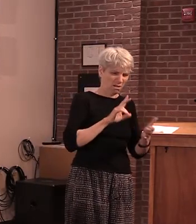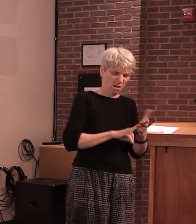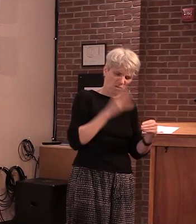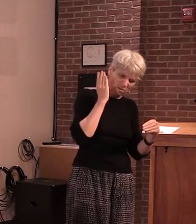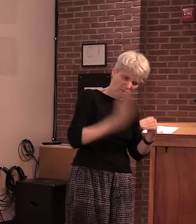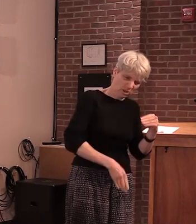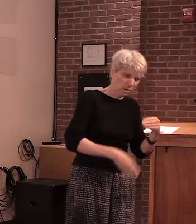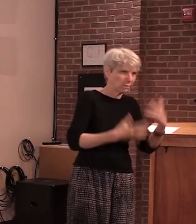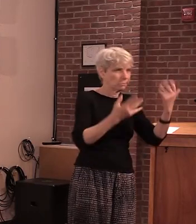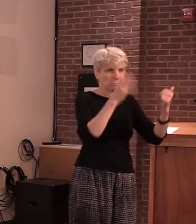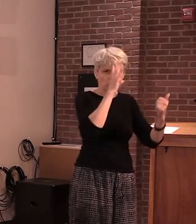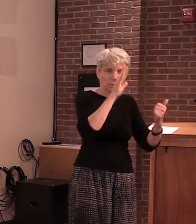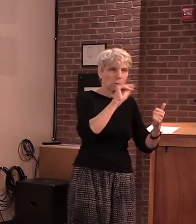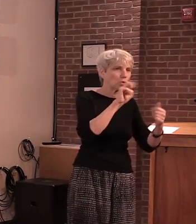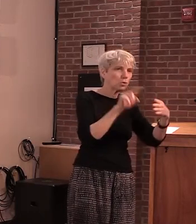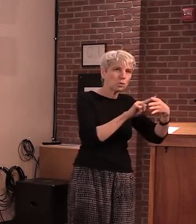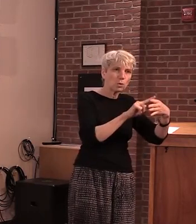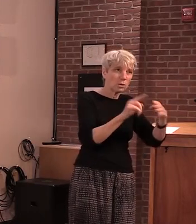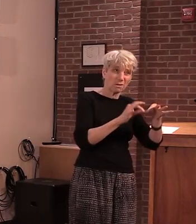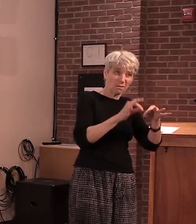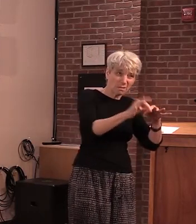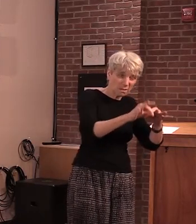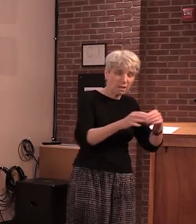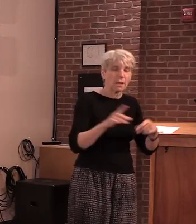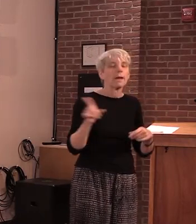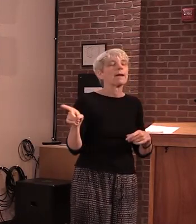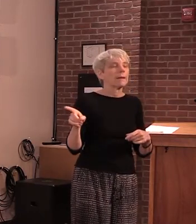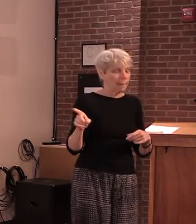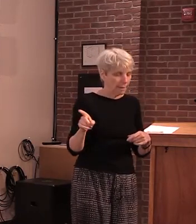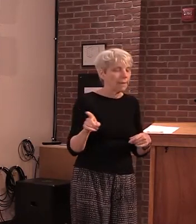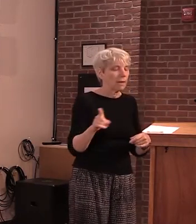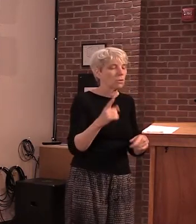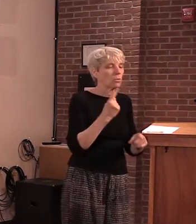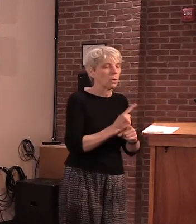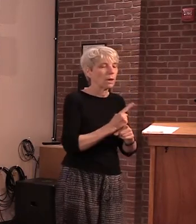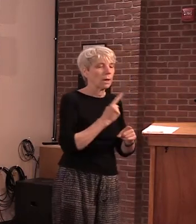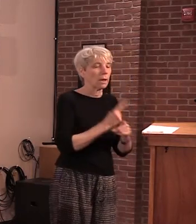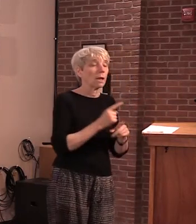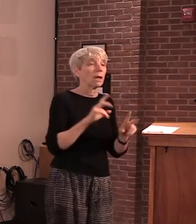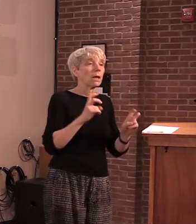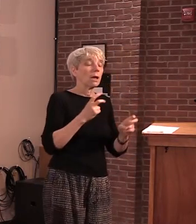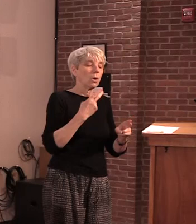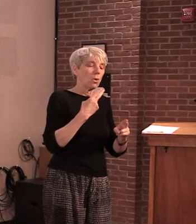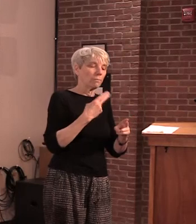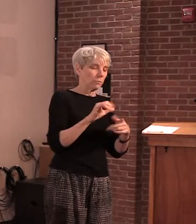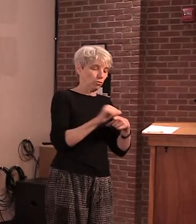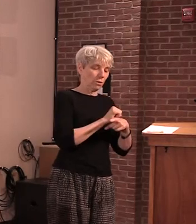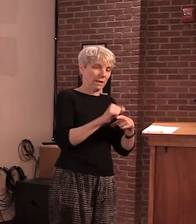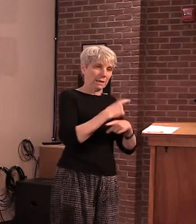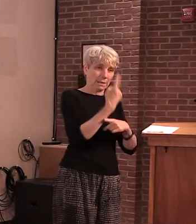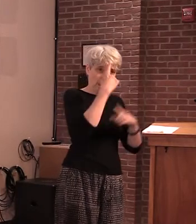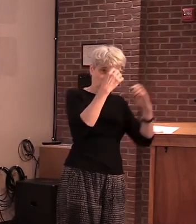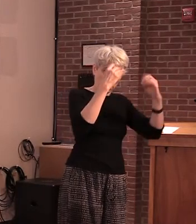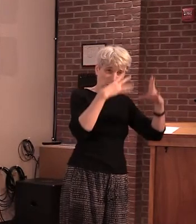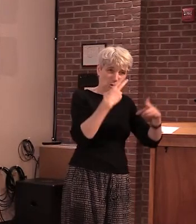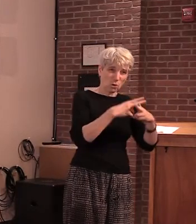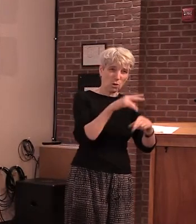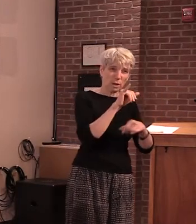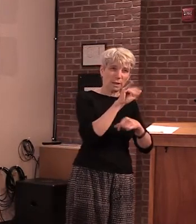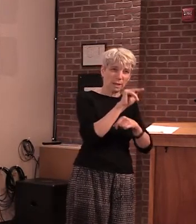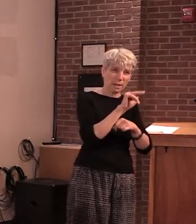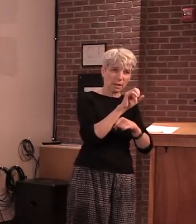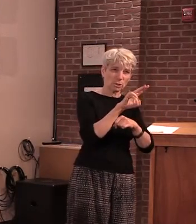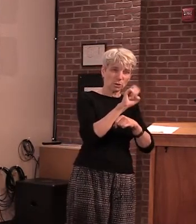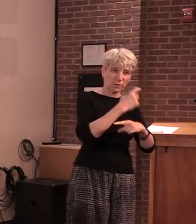some flexibility now at the local level to move in-service days, around if they wanted to take advantage of the